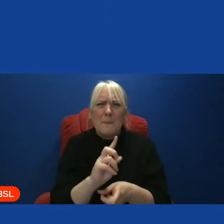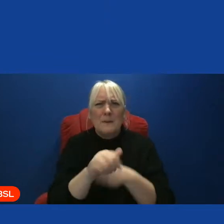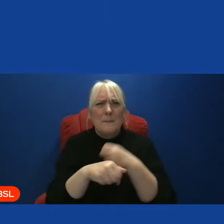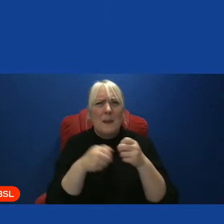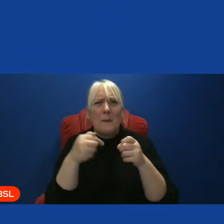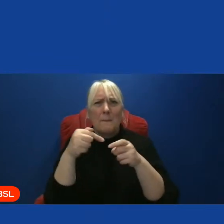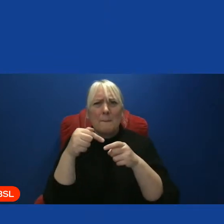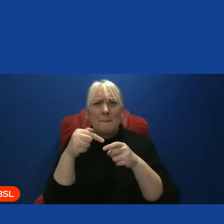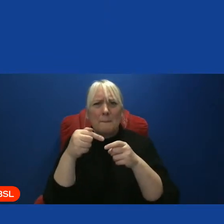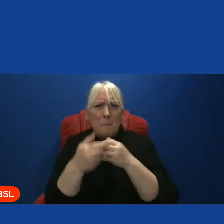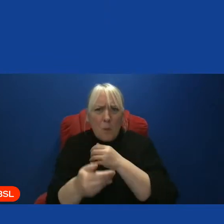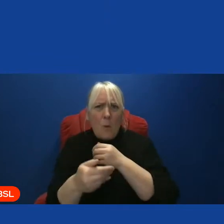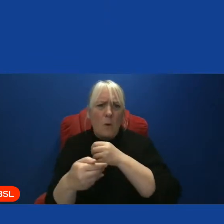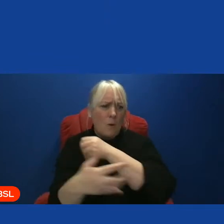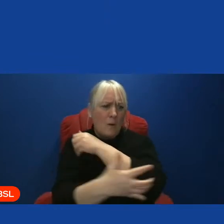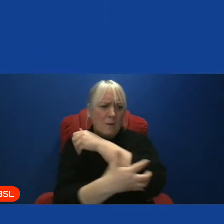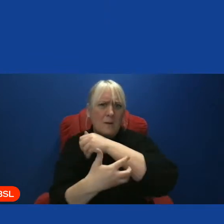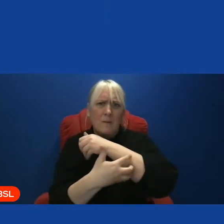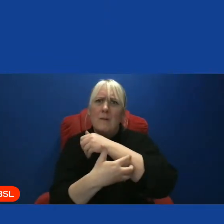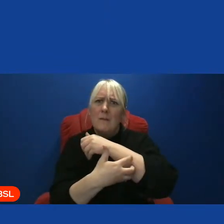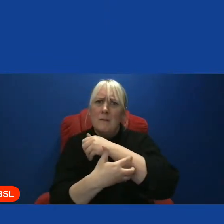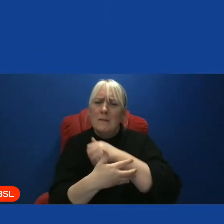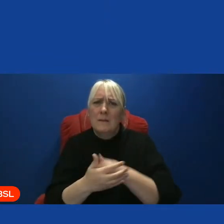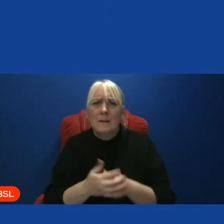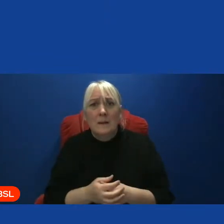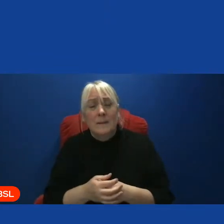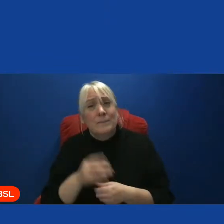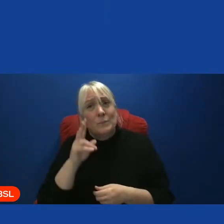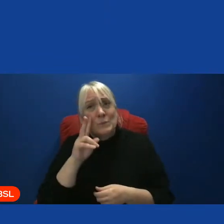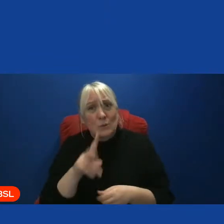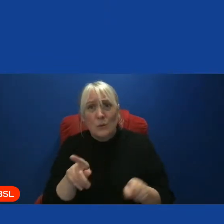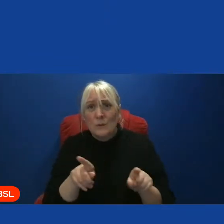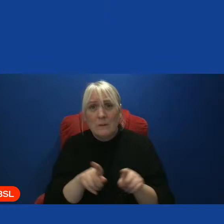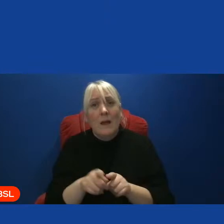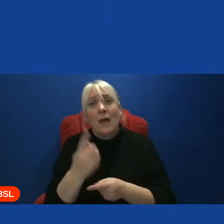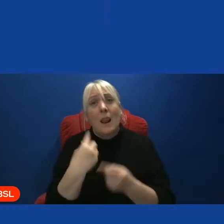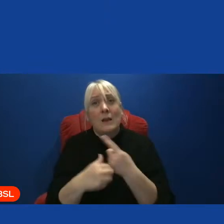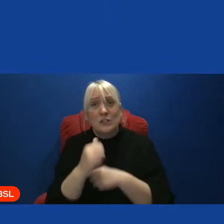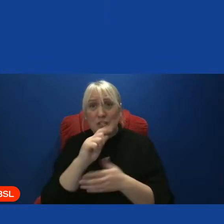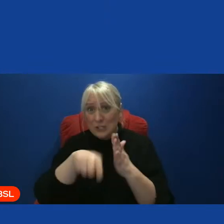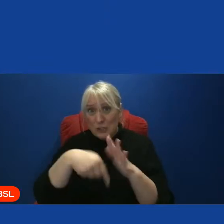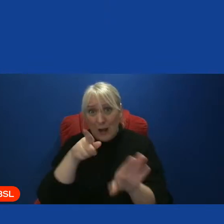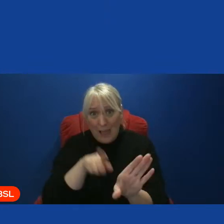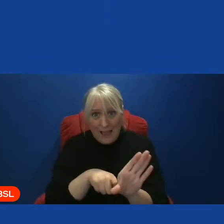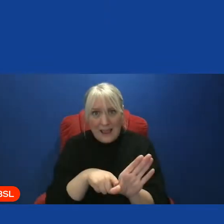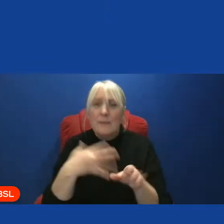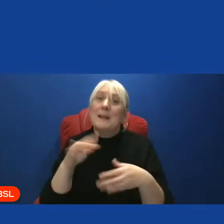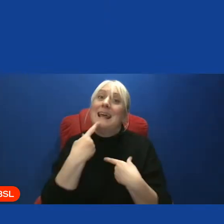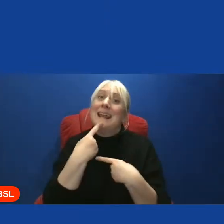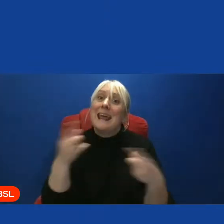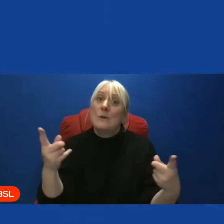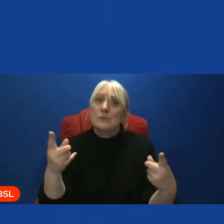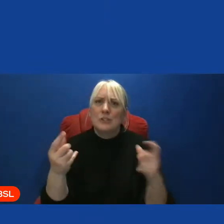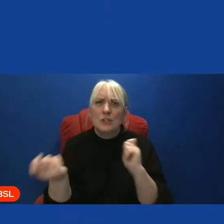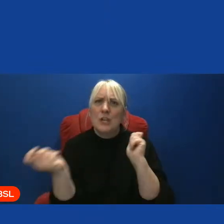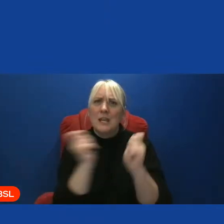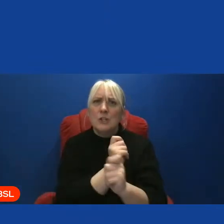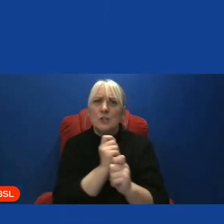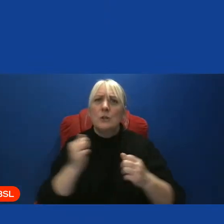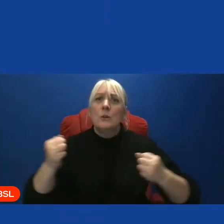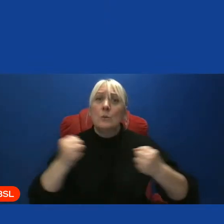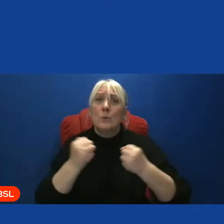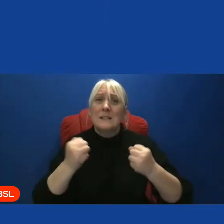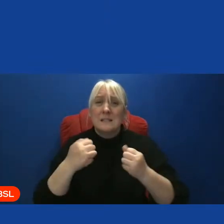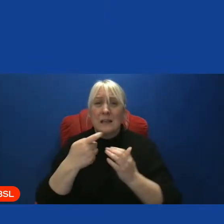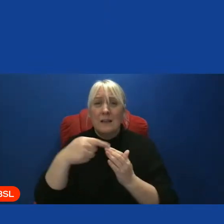deeper into poverty? Because we saw that last July when they announced the changes to the winter fuel allowance. And